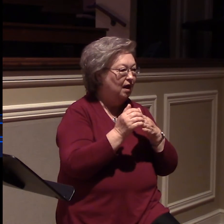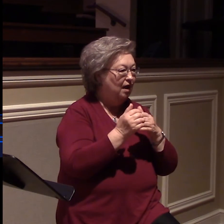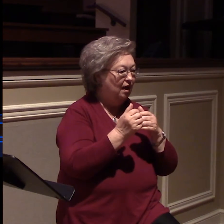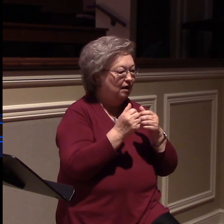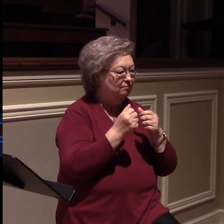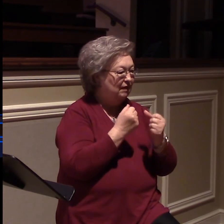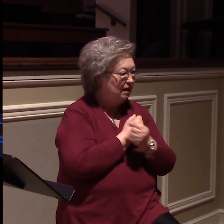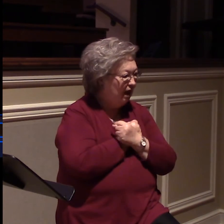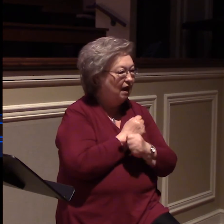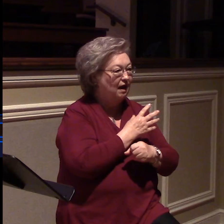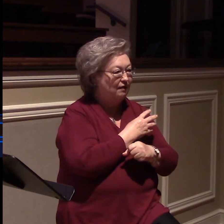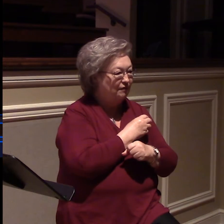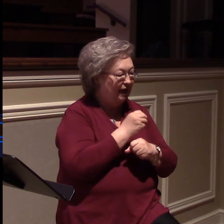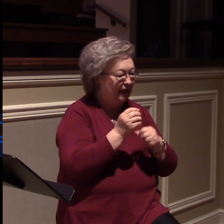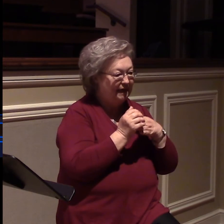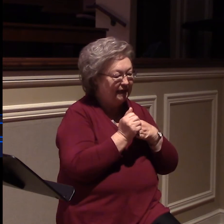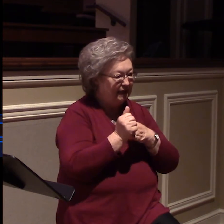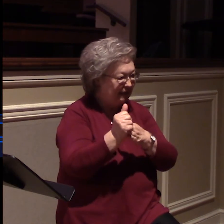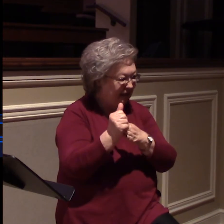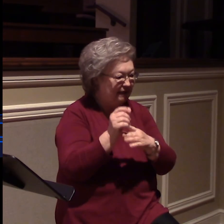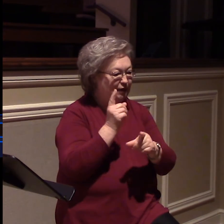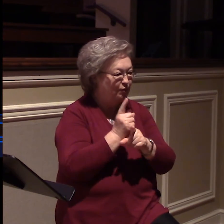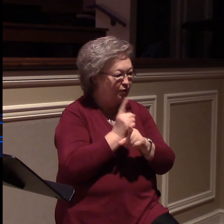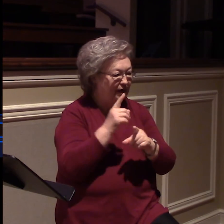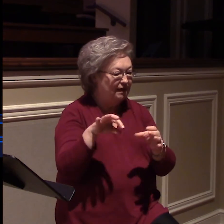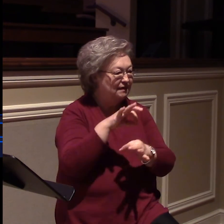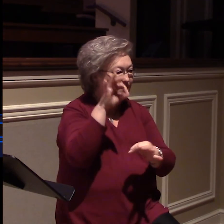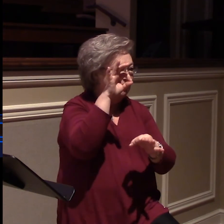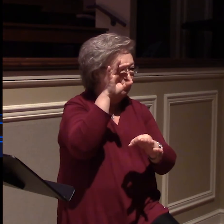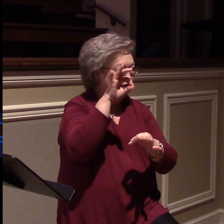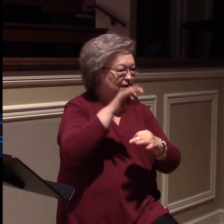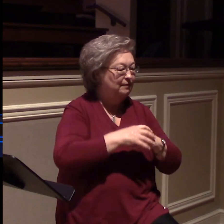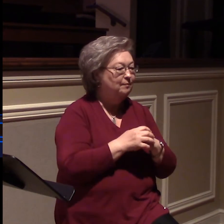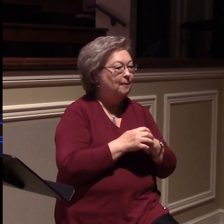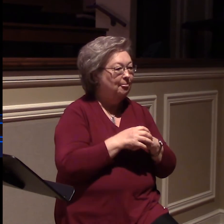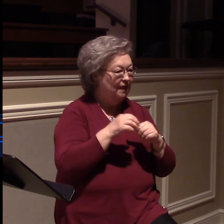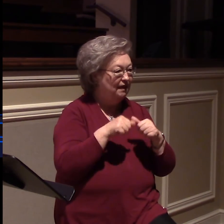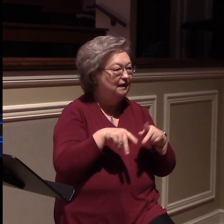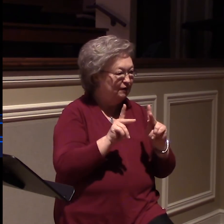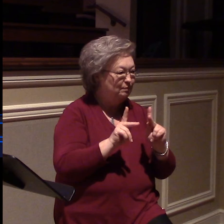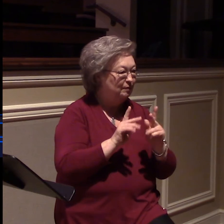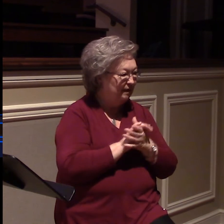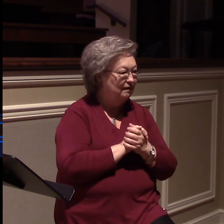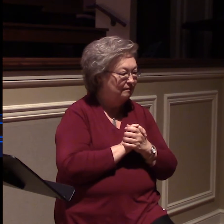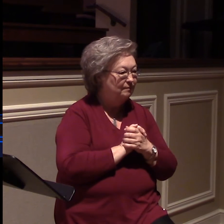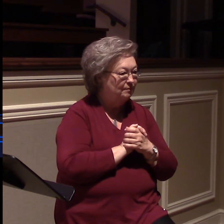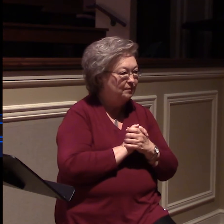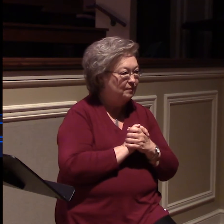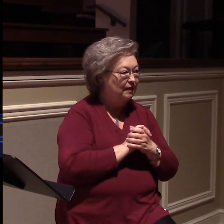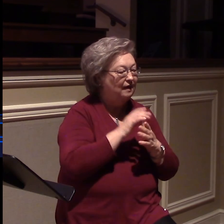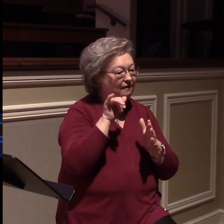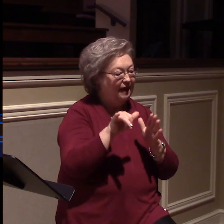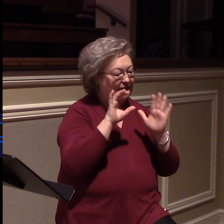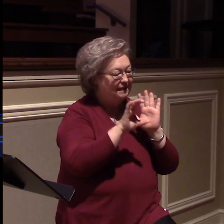for manage really means to lead the way by example and with a heart of protection. It's a